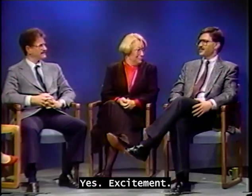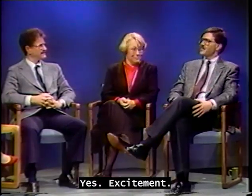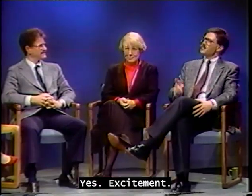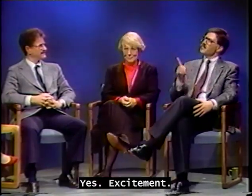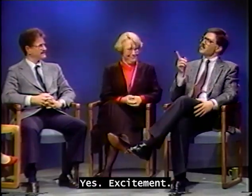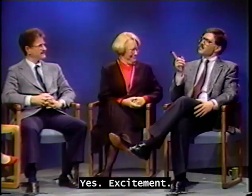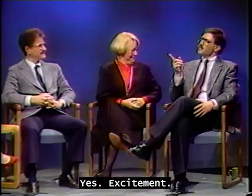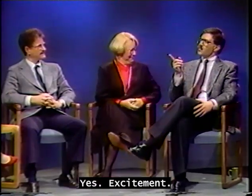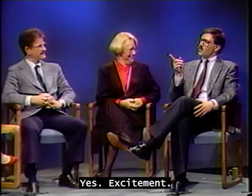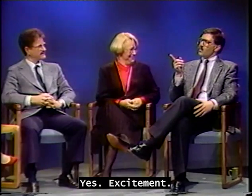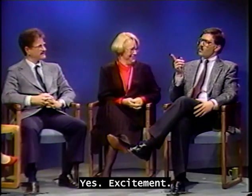Yes, And Matt? excitement.